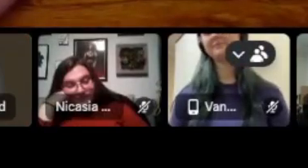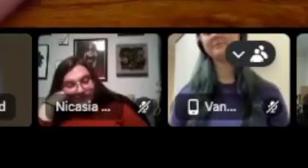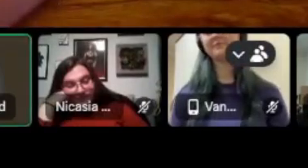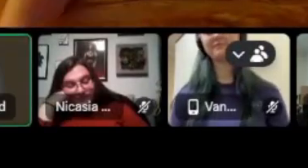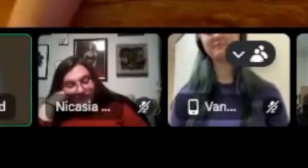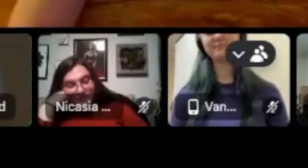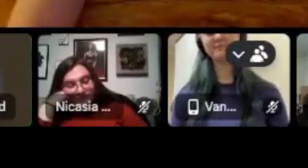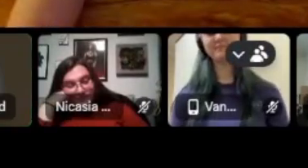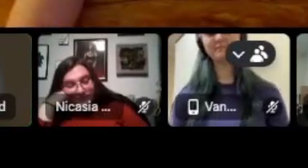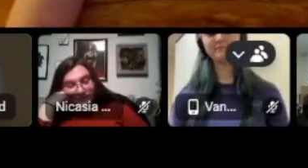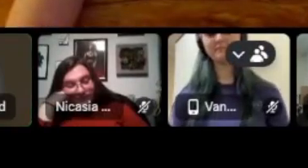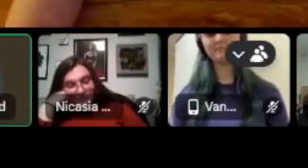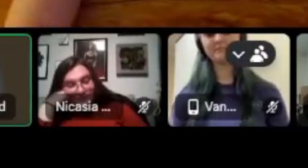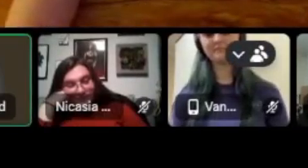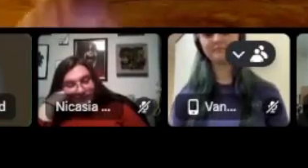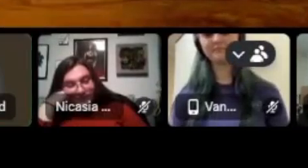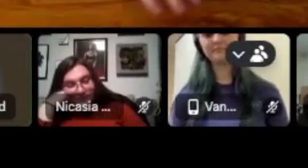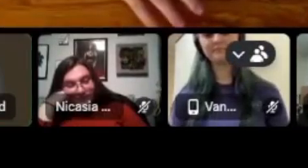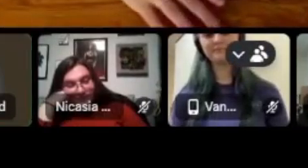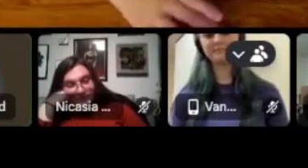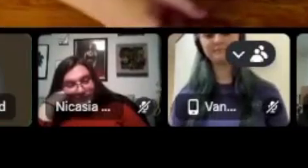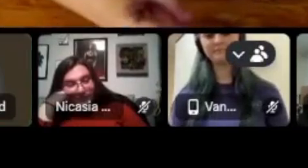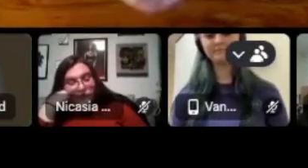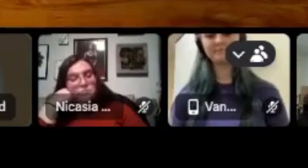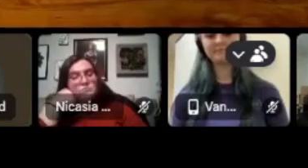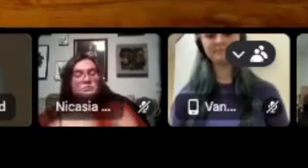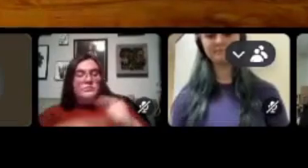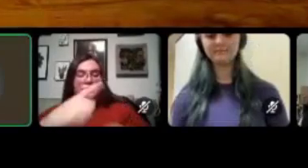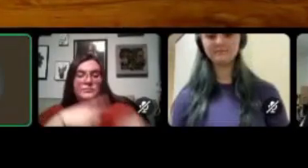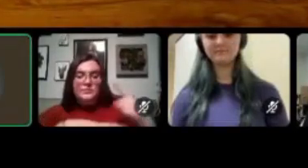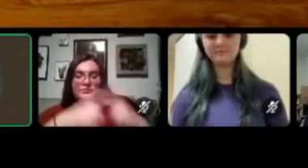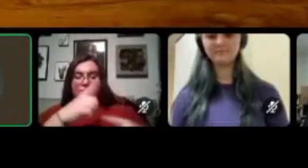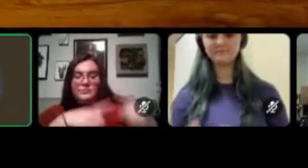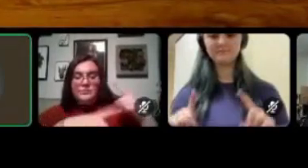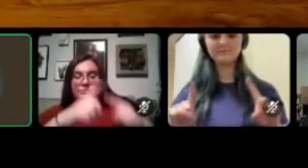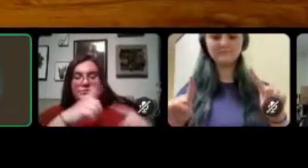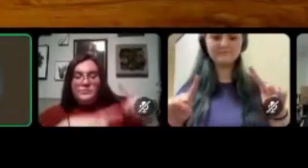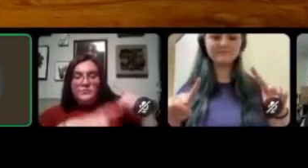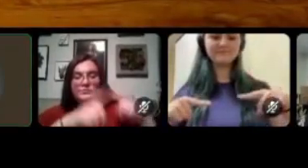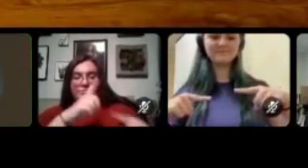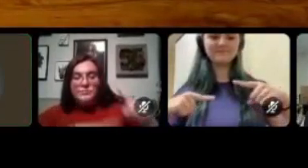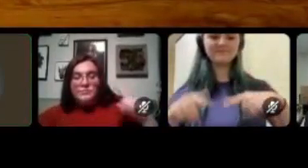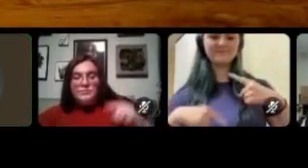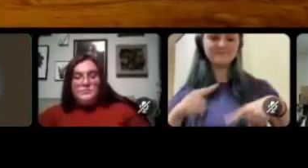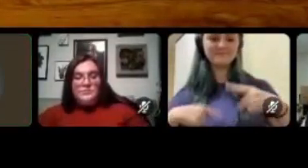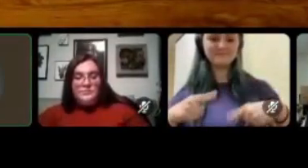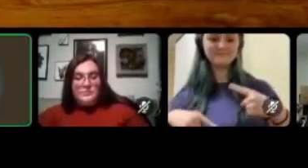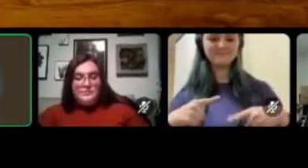Okay. Sign. So you're taking your pointer fingers and you're bringing them